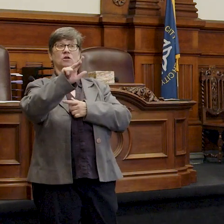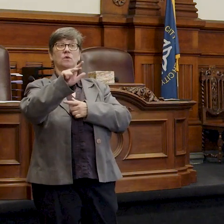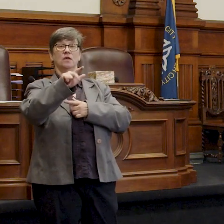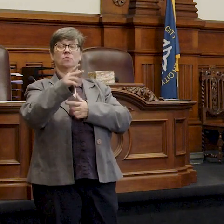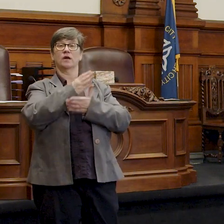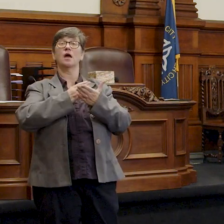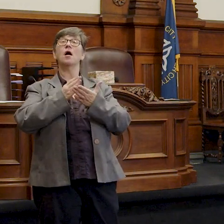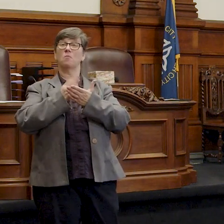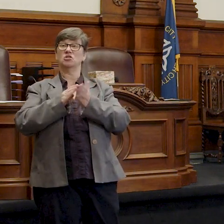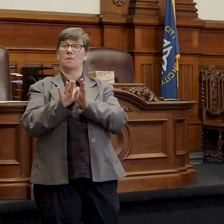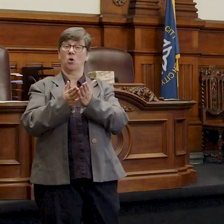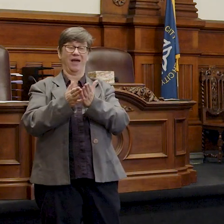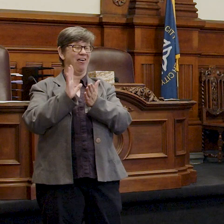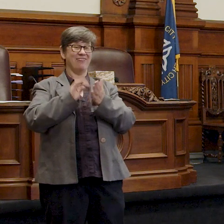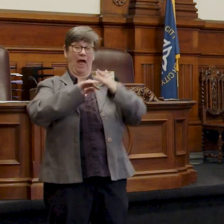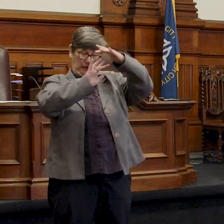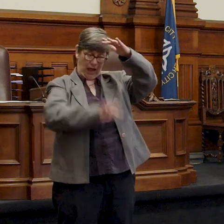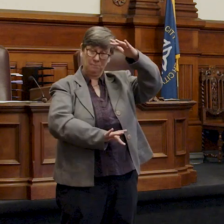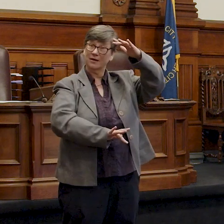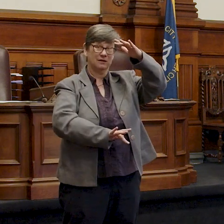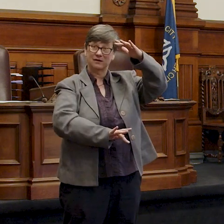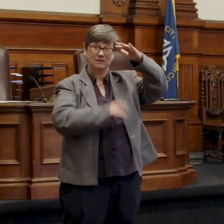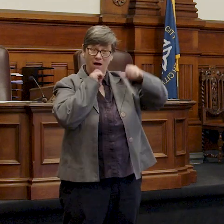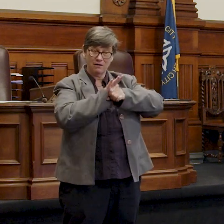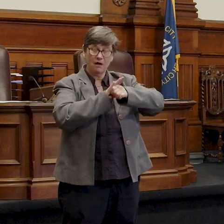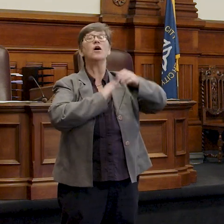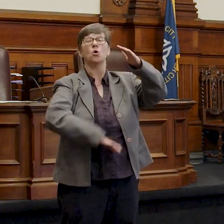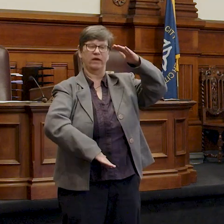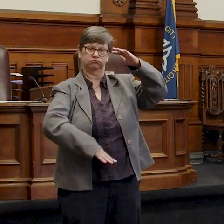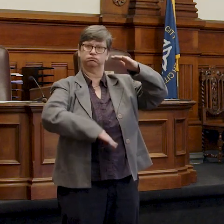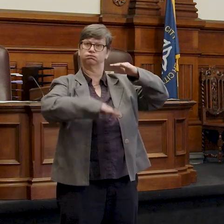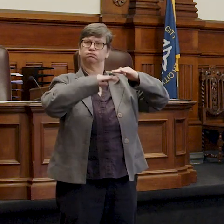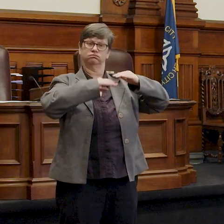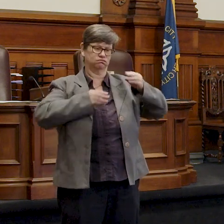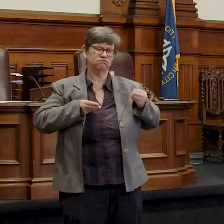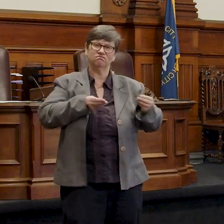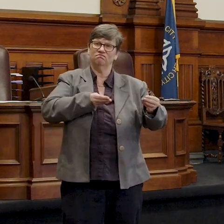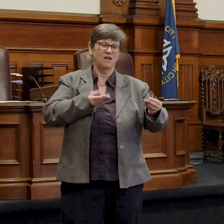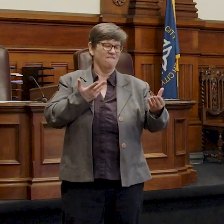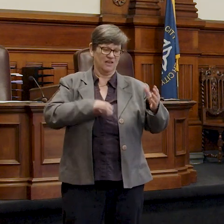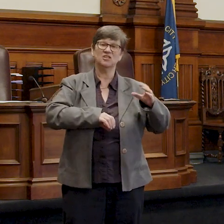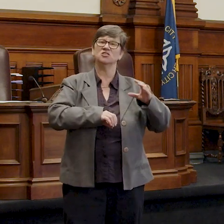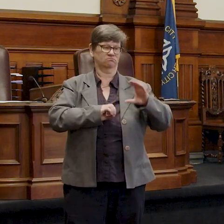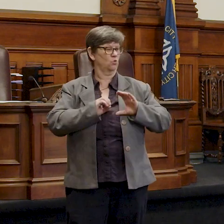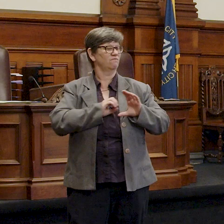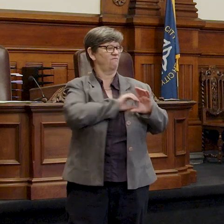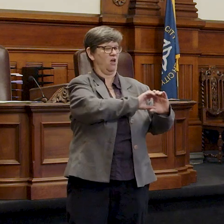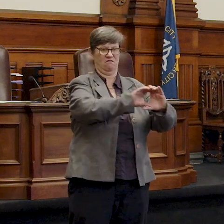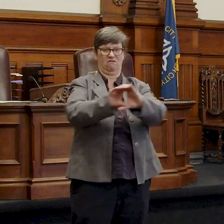gap, and as I mentioned earlier, we're able to fund investments in all of the administration's key priority areas.